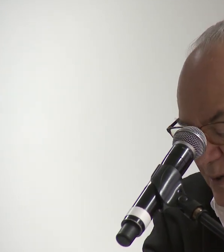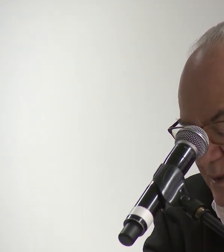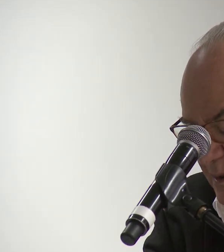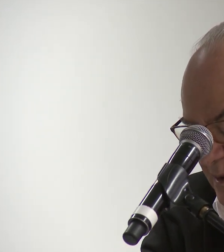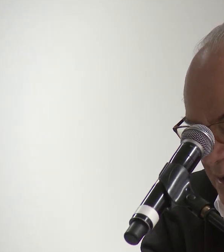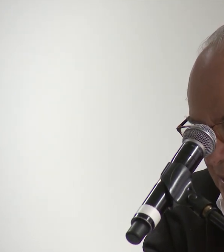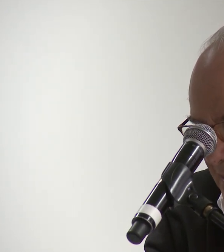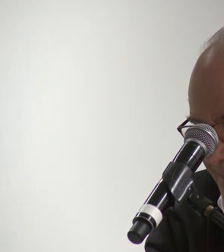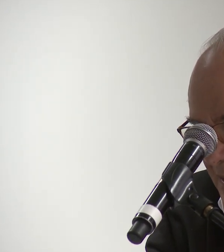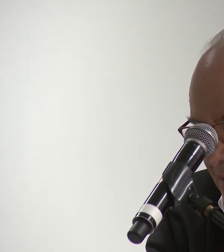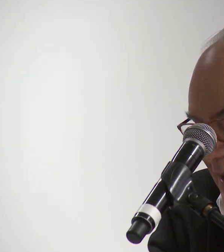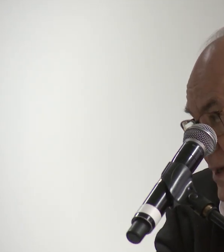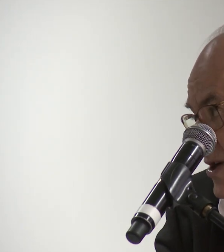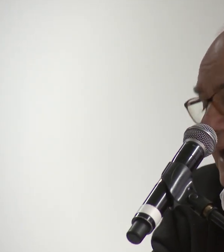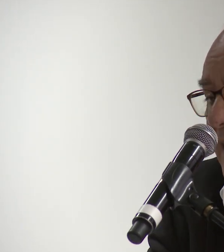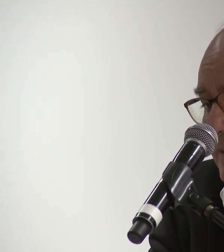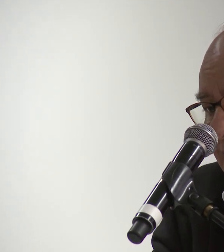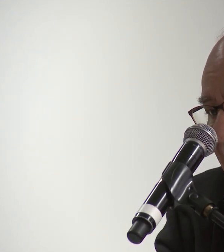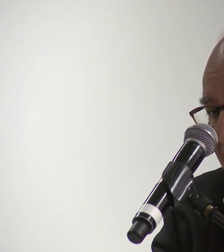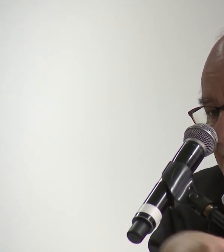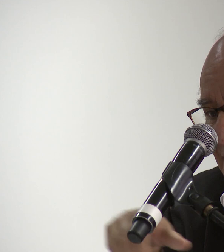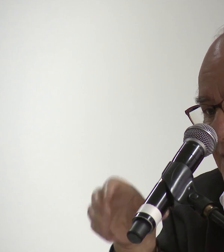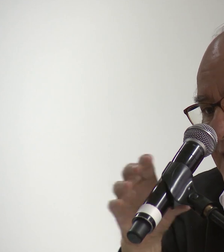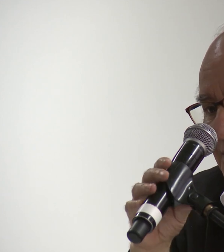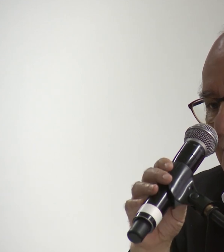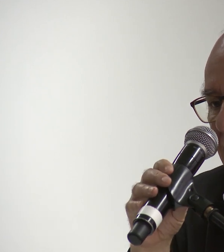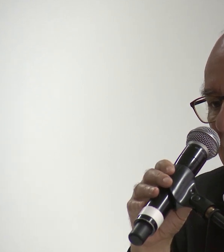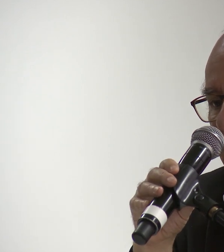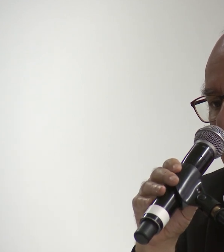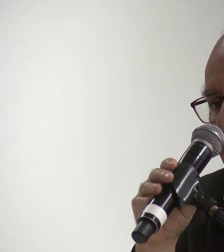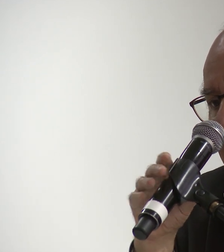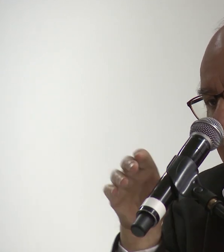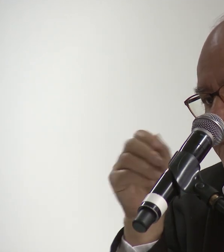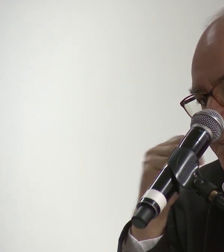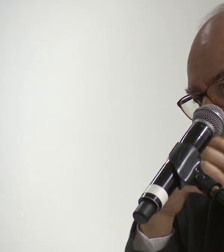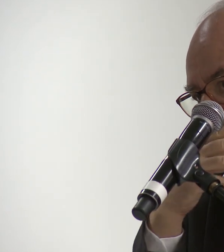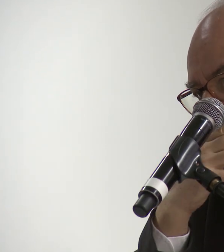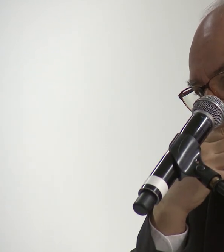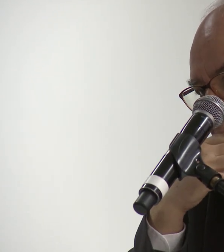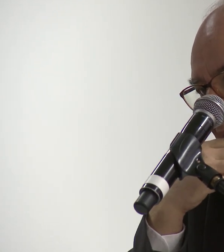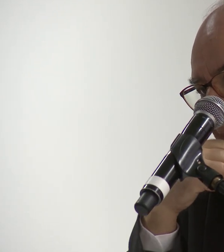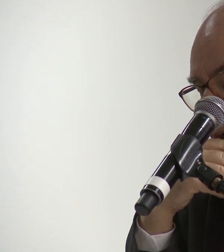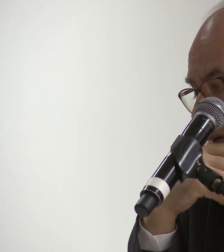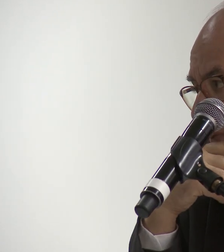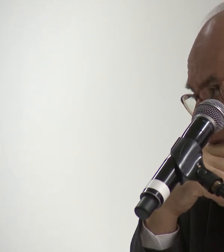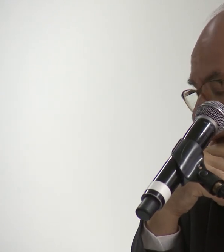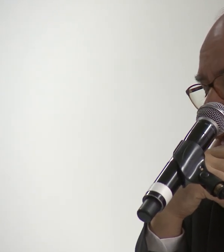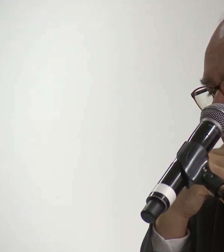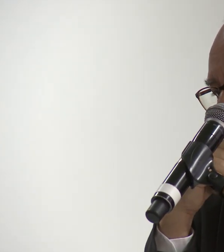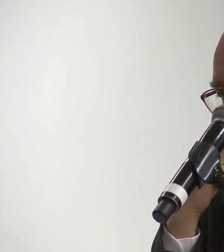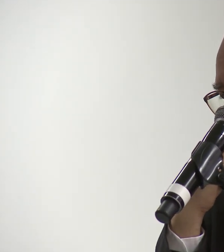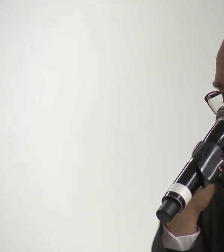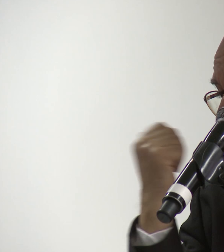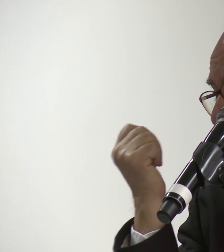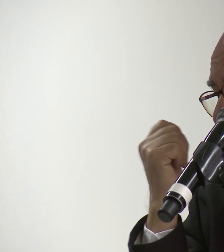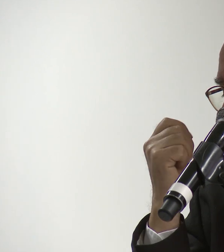you're interested. Well, Sanjay, I absolutely agree with you, and I've been thinking a